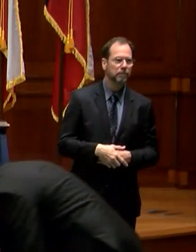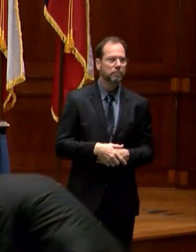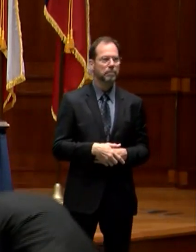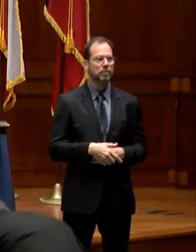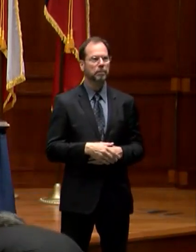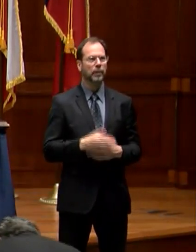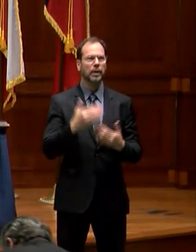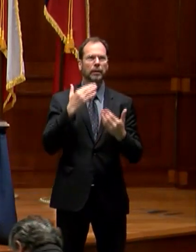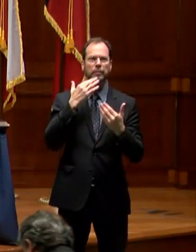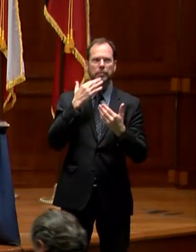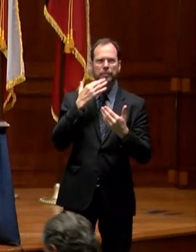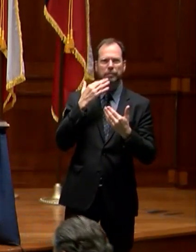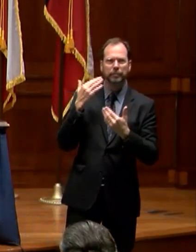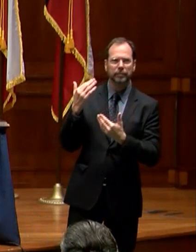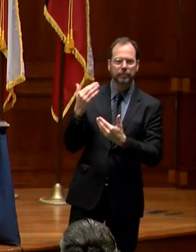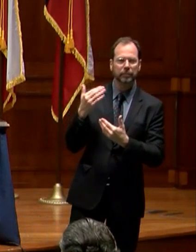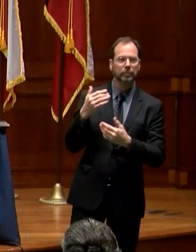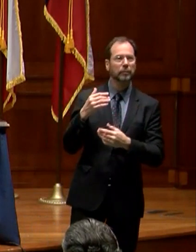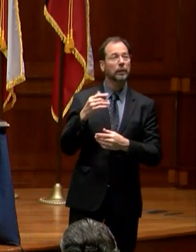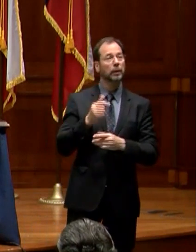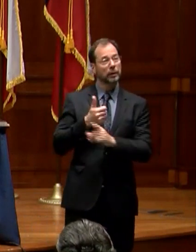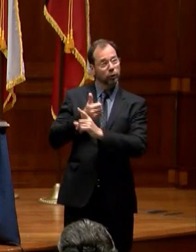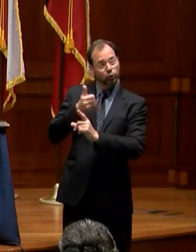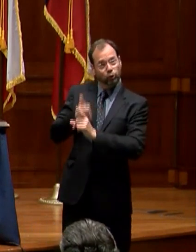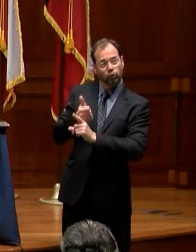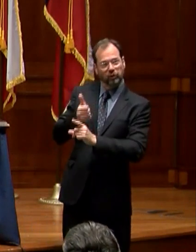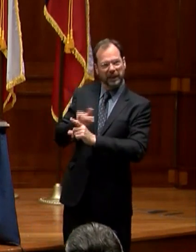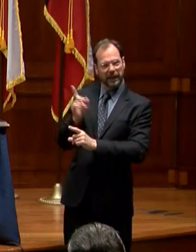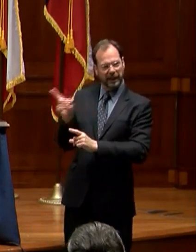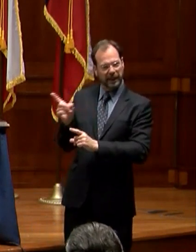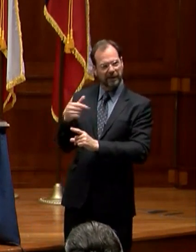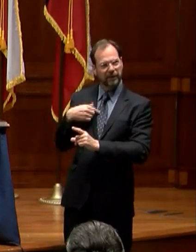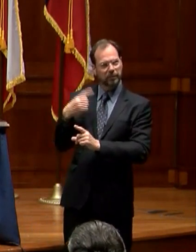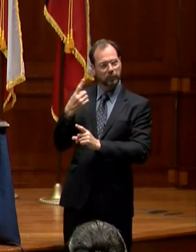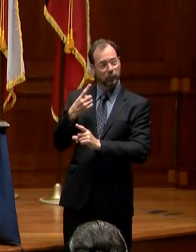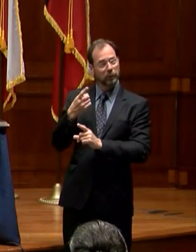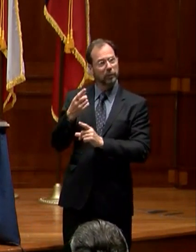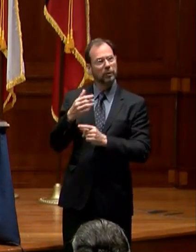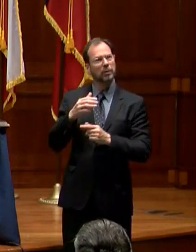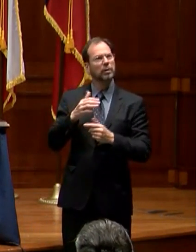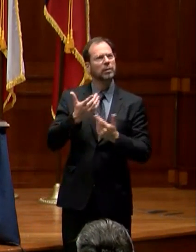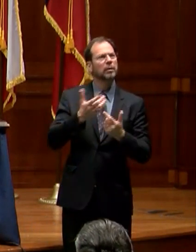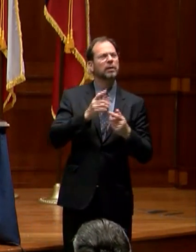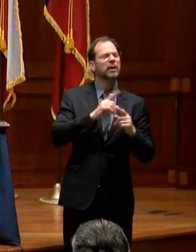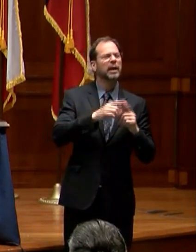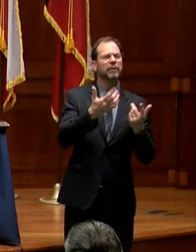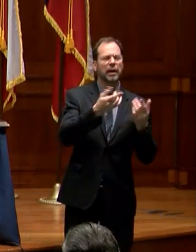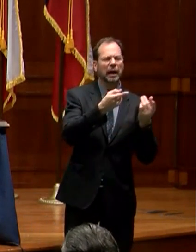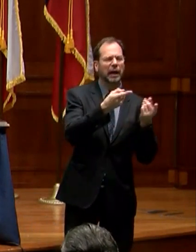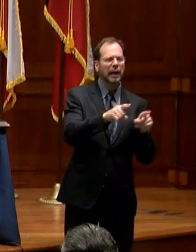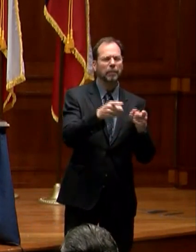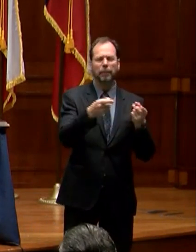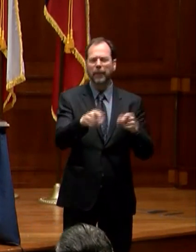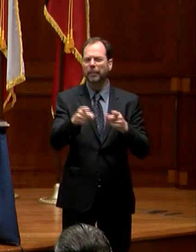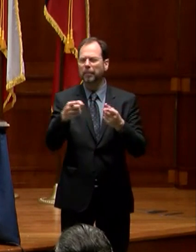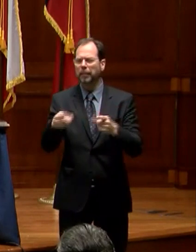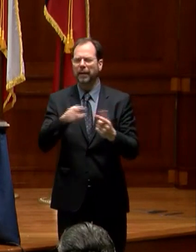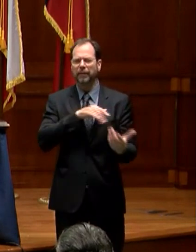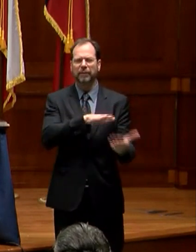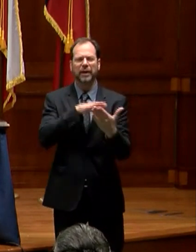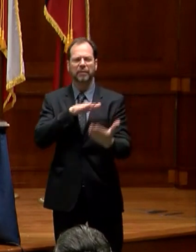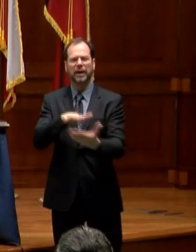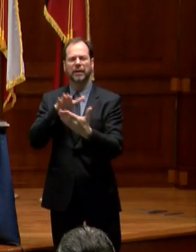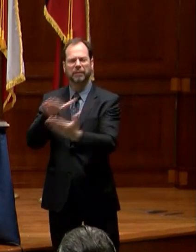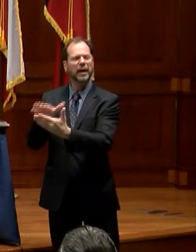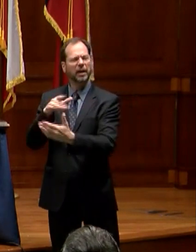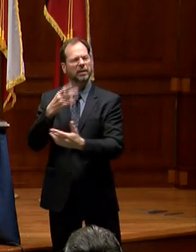Governor, on a personal level, as you've sort of tracked all of these different developments, what has struck you